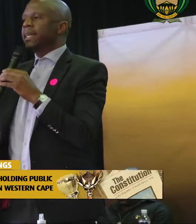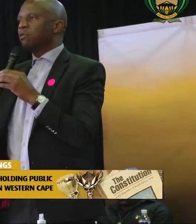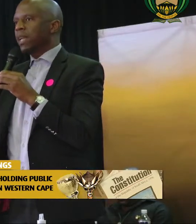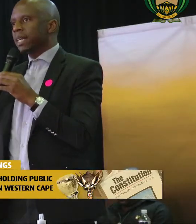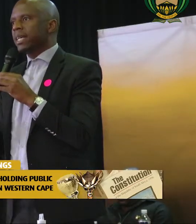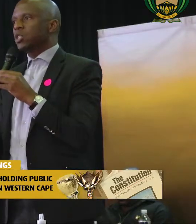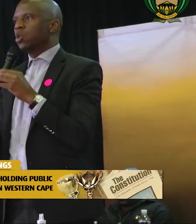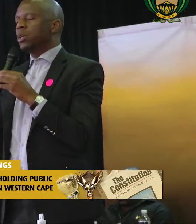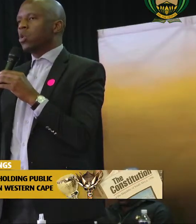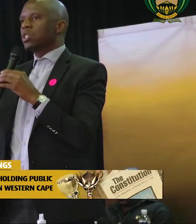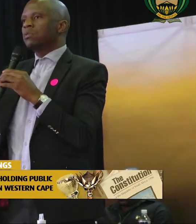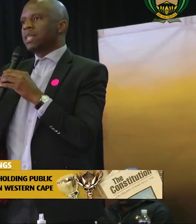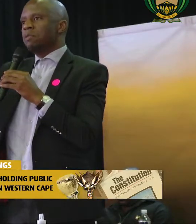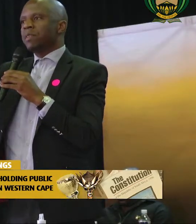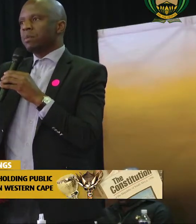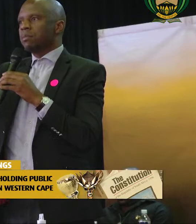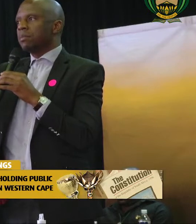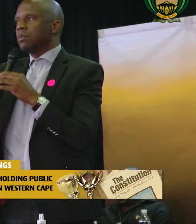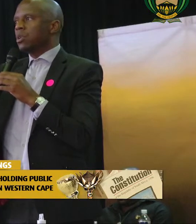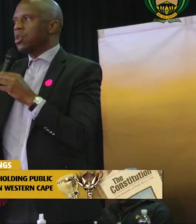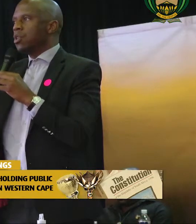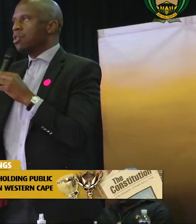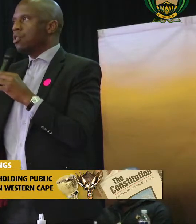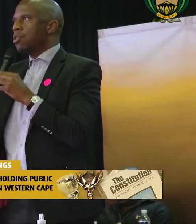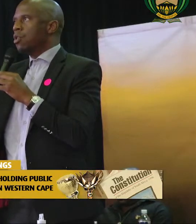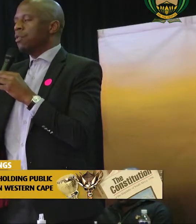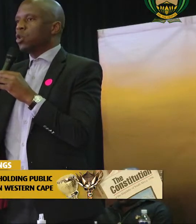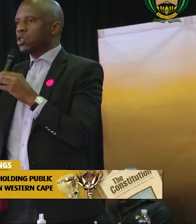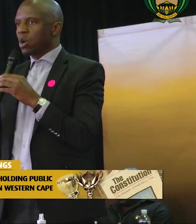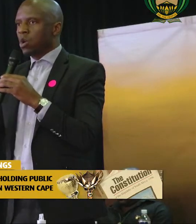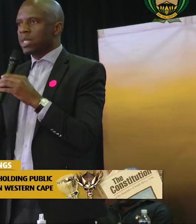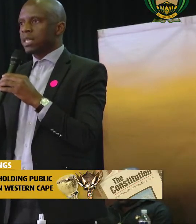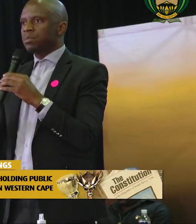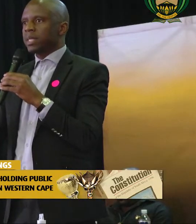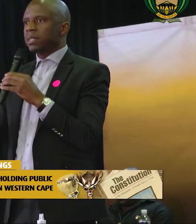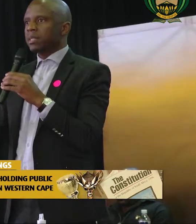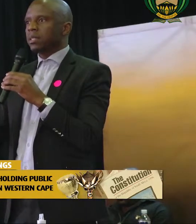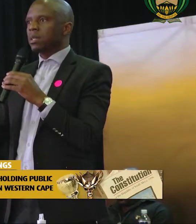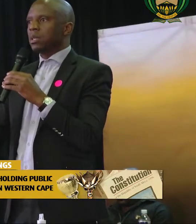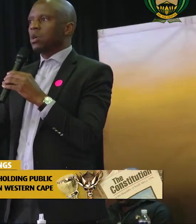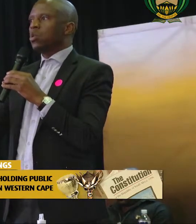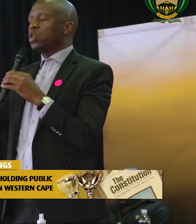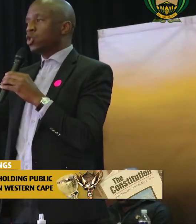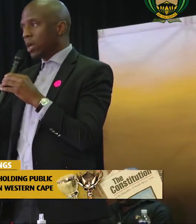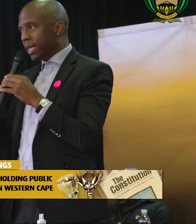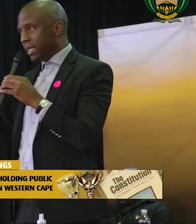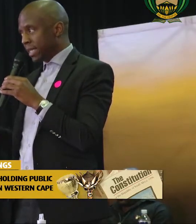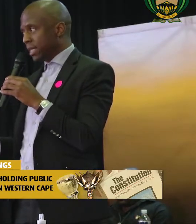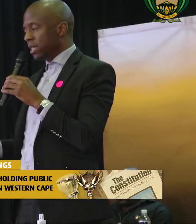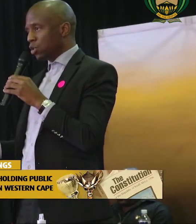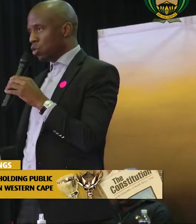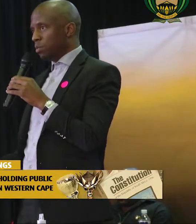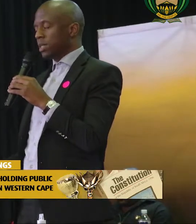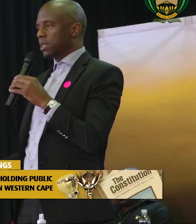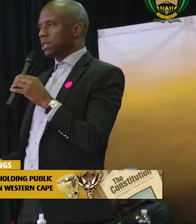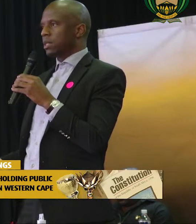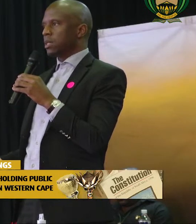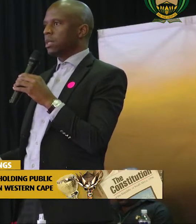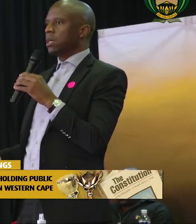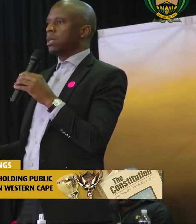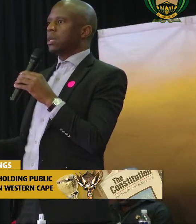then reflected on the question of time frame of the Constitutional Court judgment. We took a decision as a